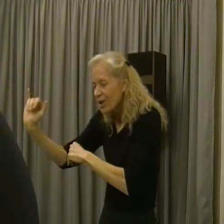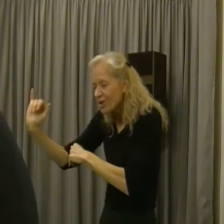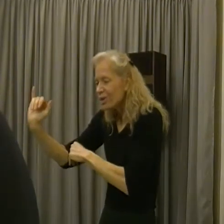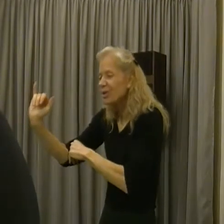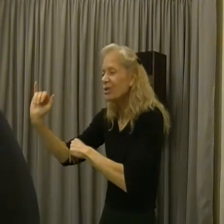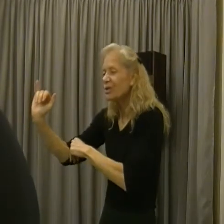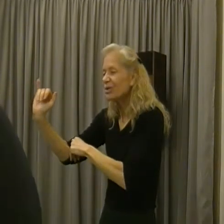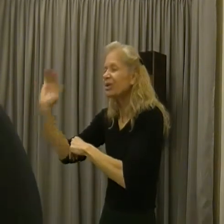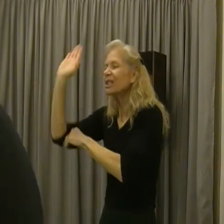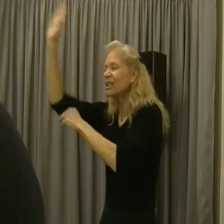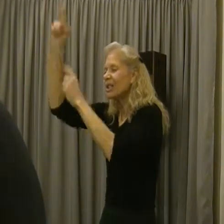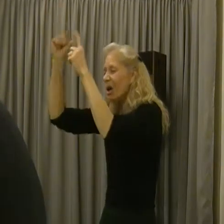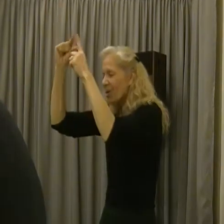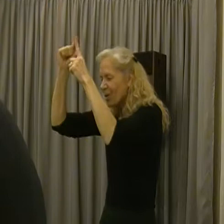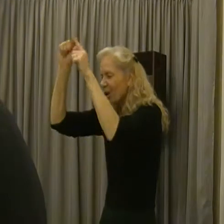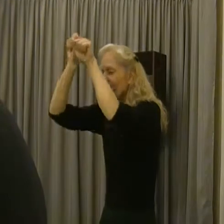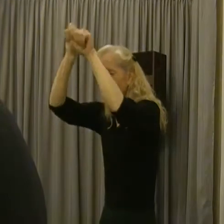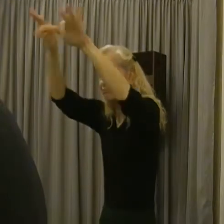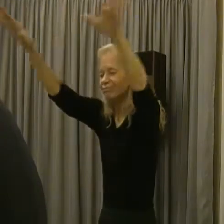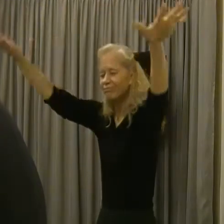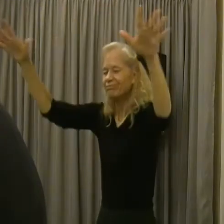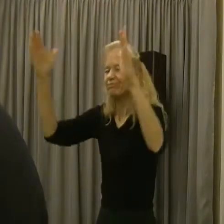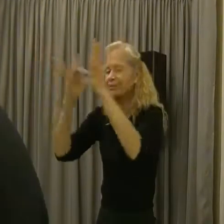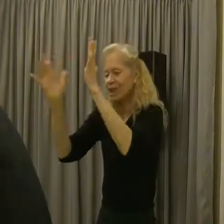your gospel around the world. In Jesus' name, amen.